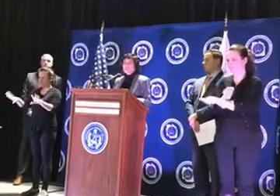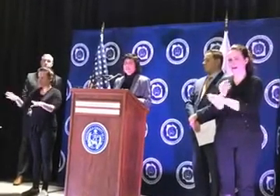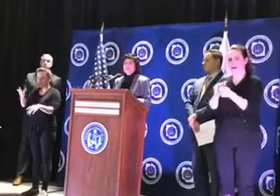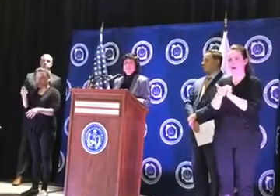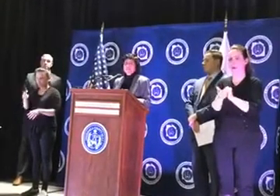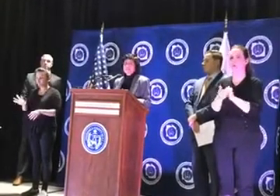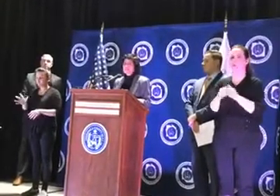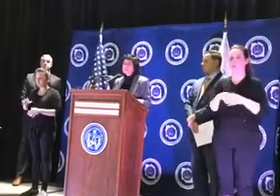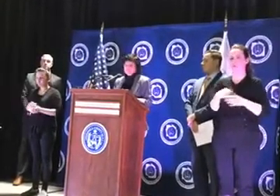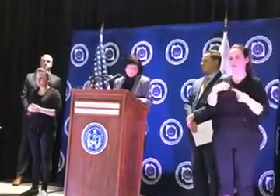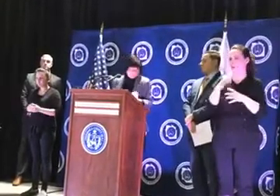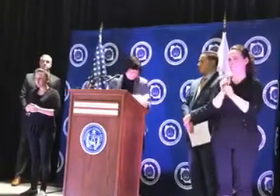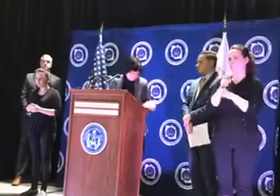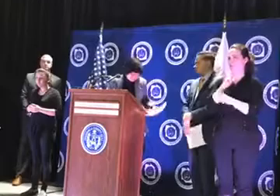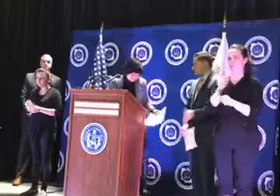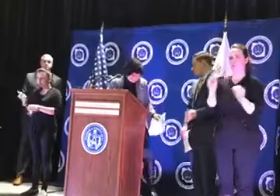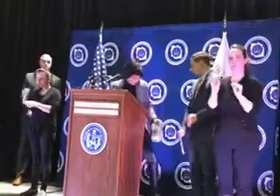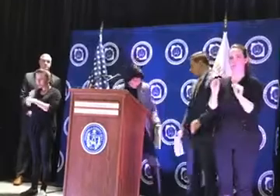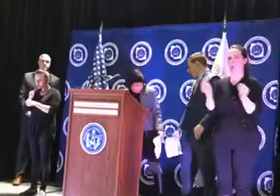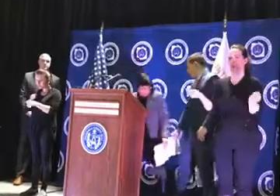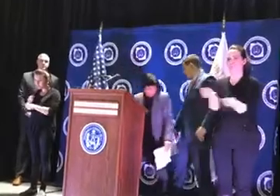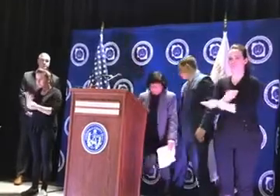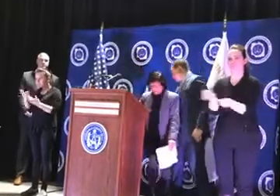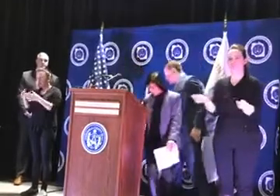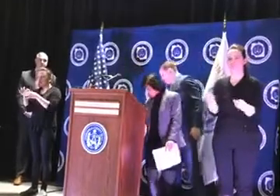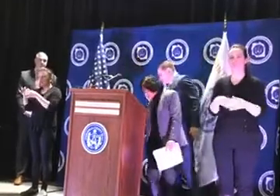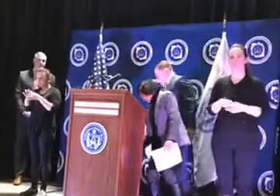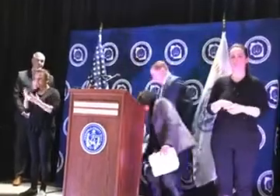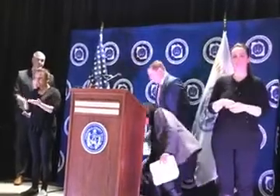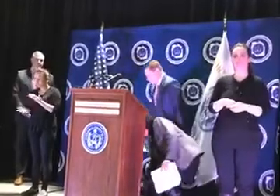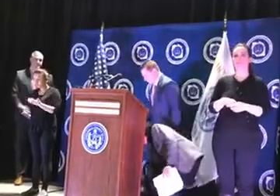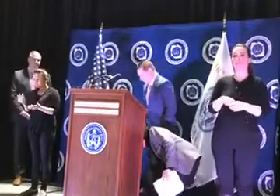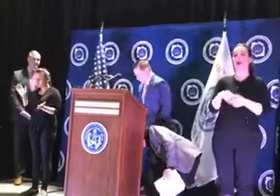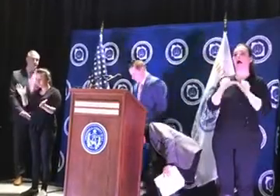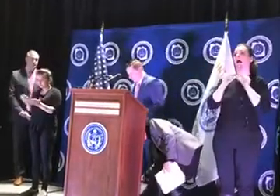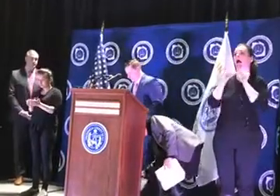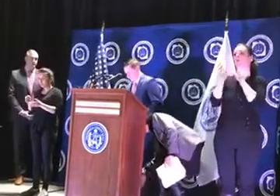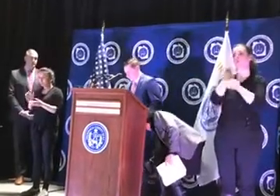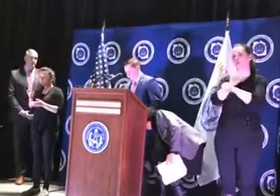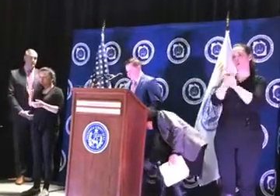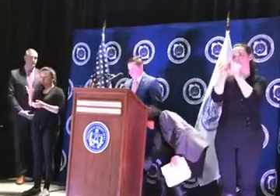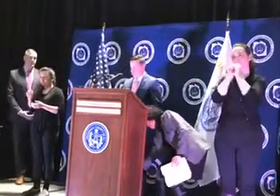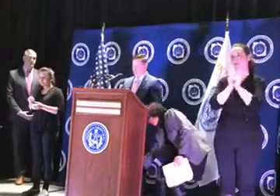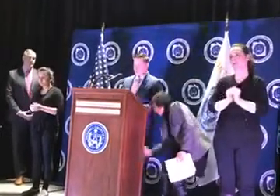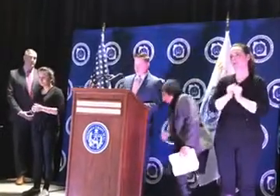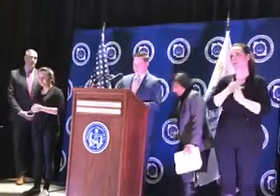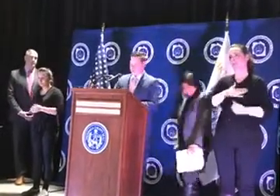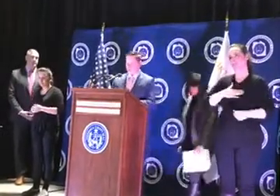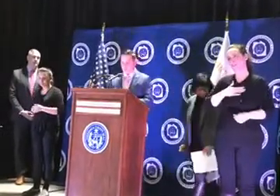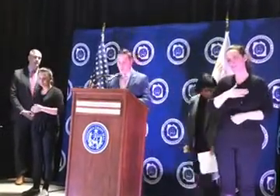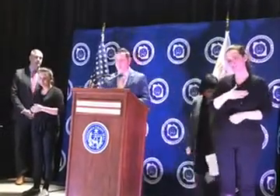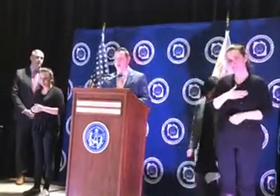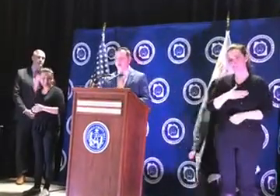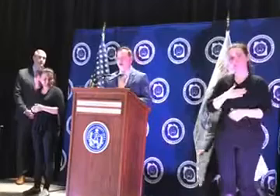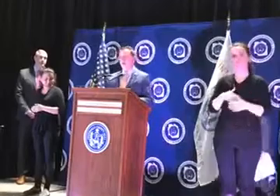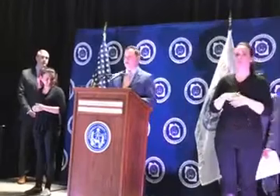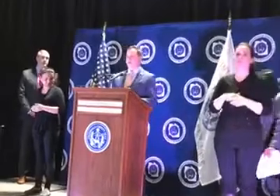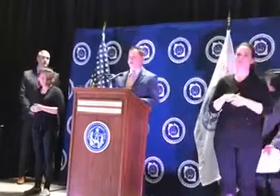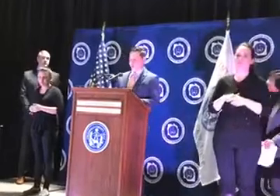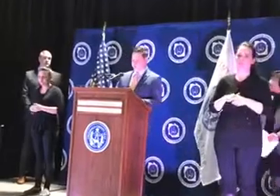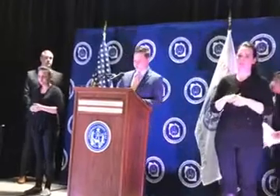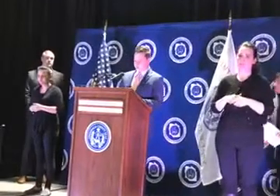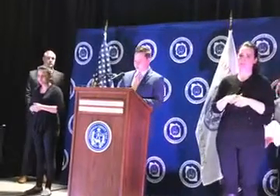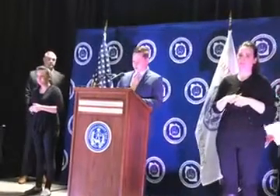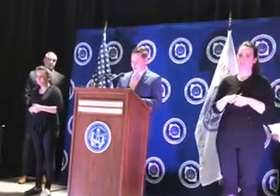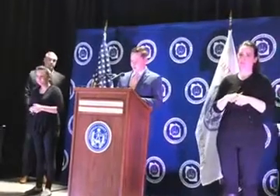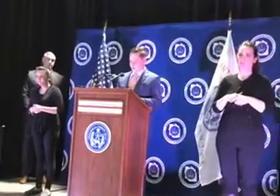get behind this. So thank you. Thanks, Doctor. Perfect. I'll go over a little more data, and then we'll